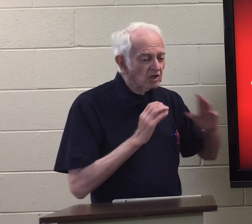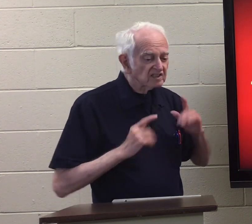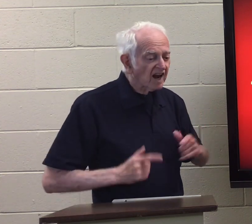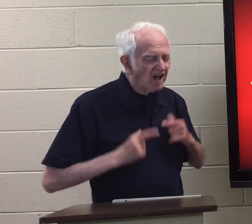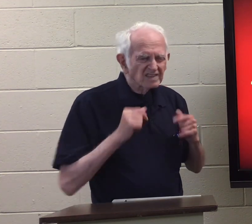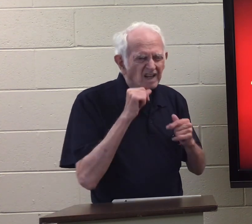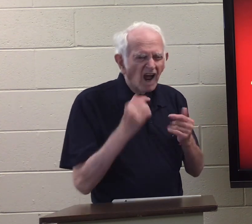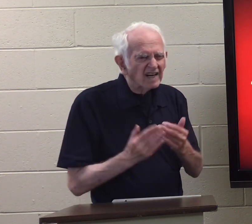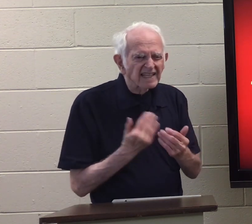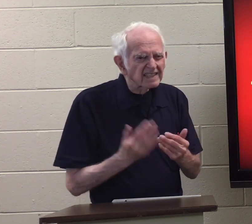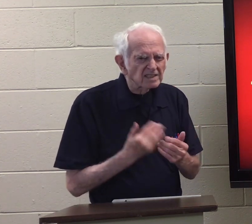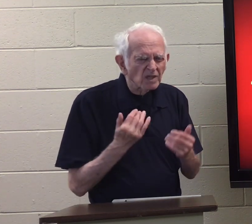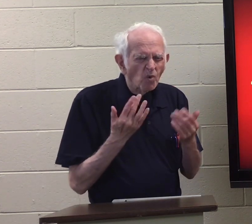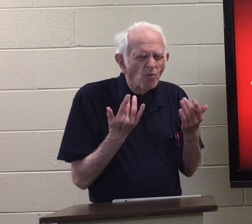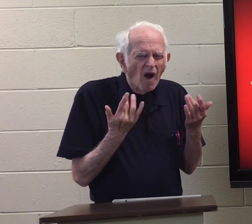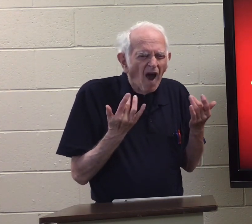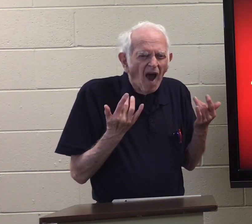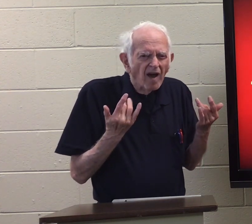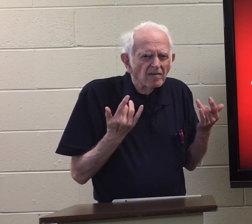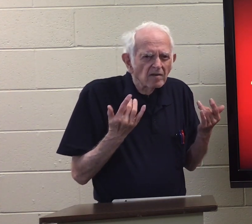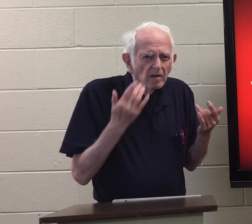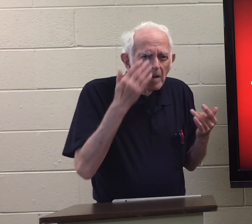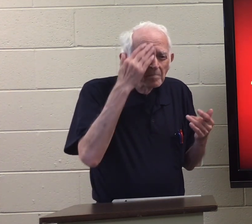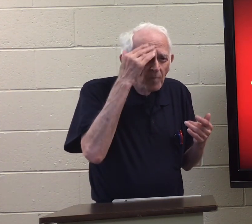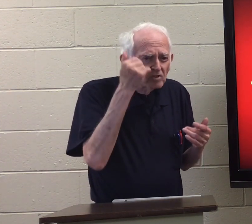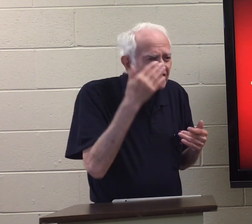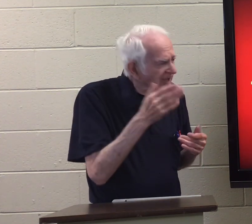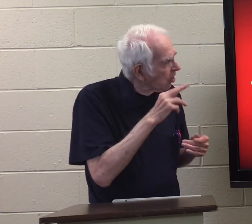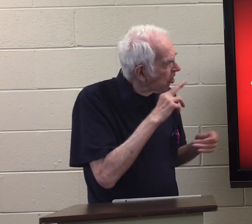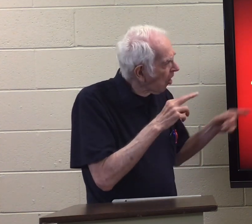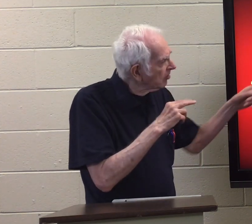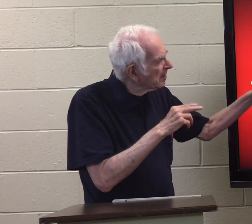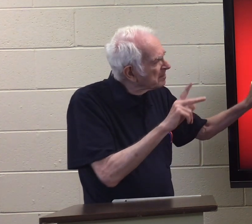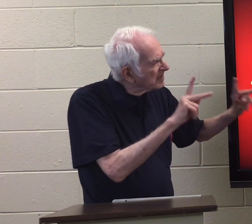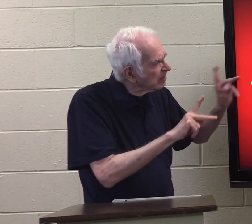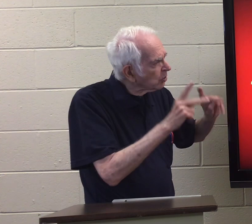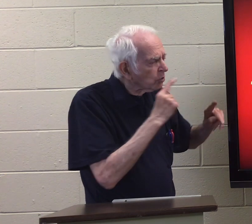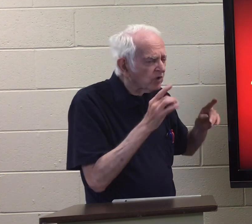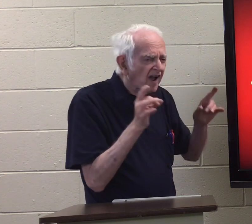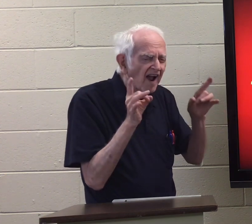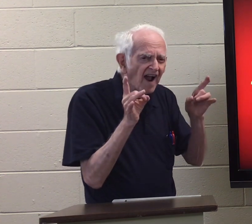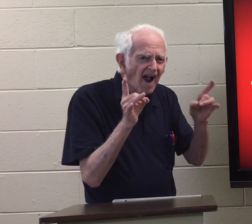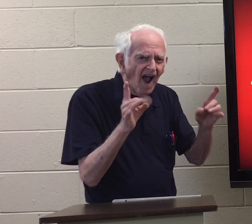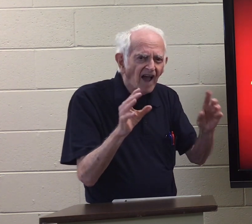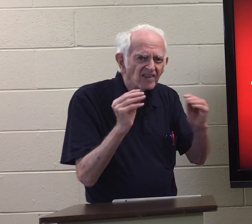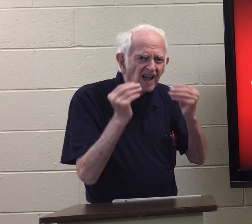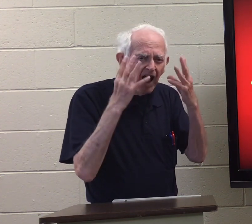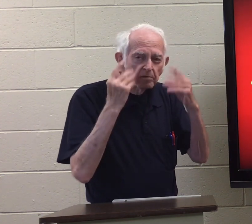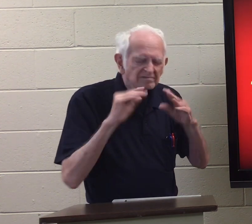The Christian life is not easy. Why? Because there are people who hate the